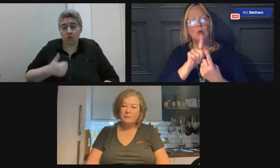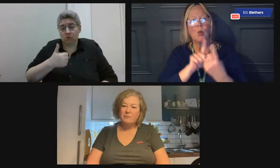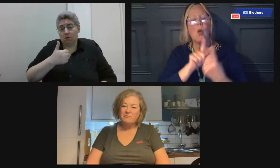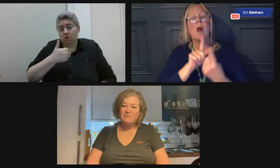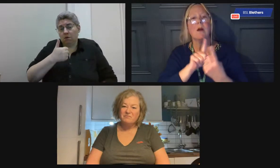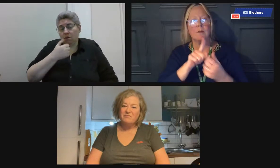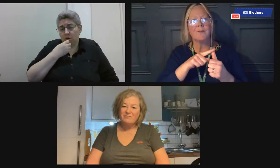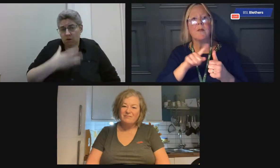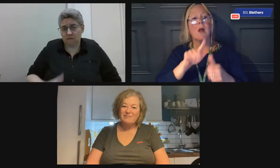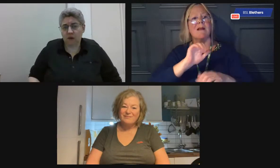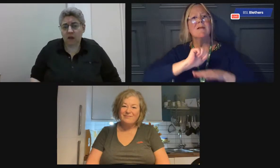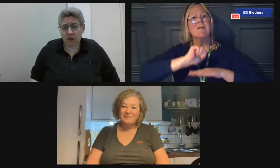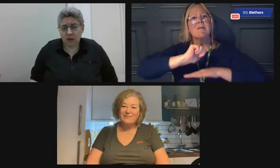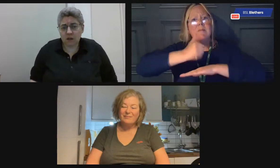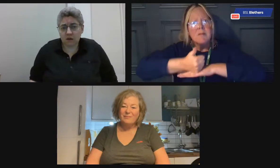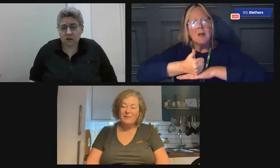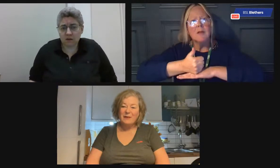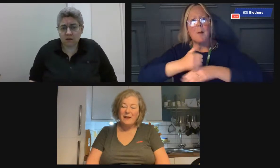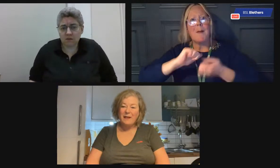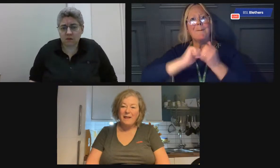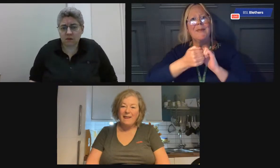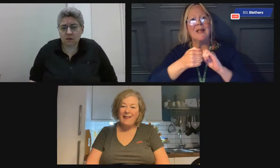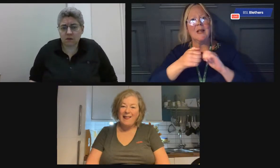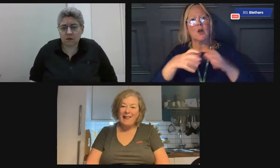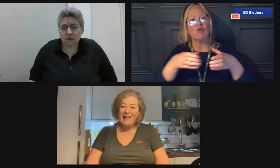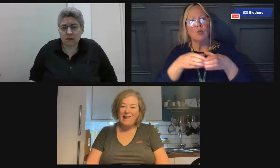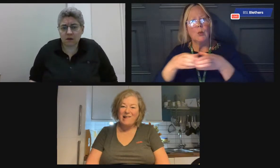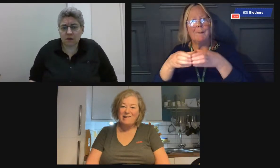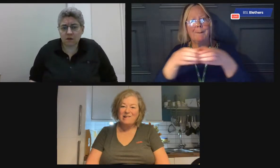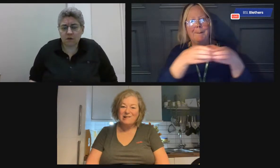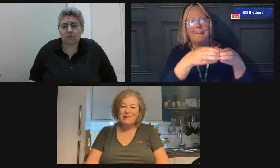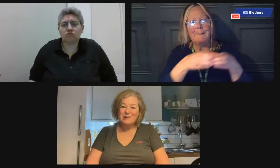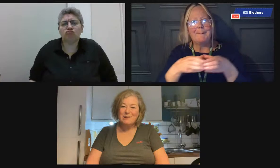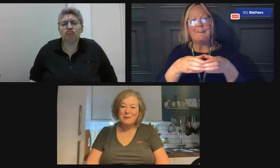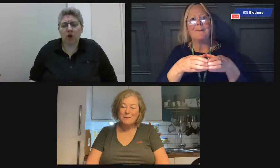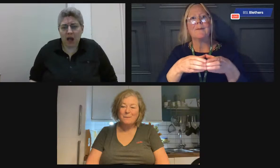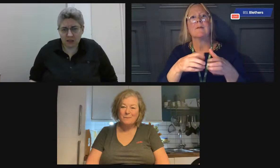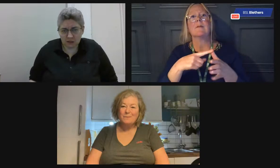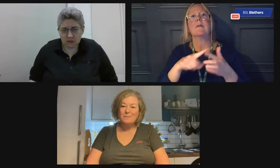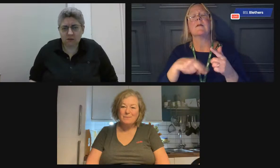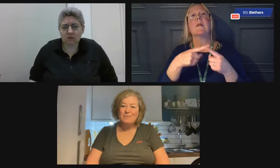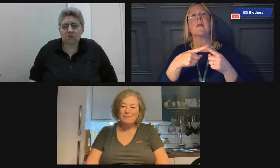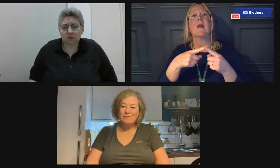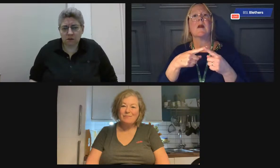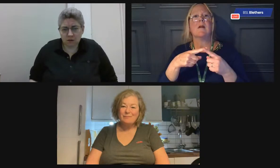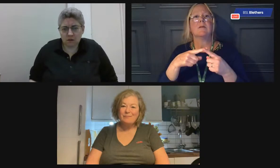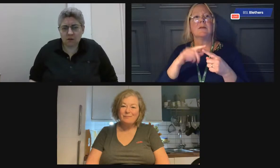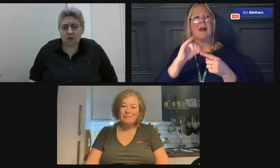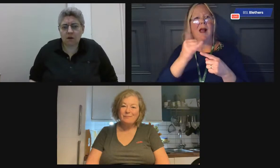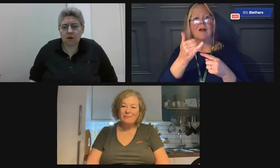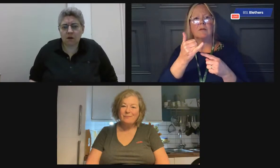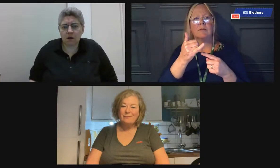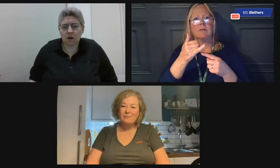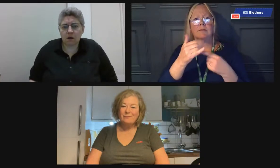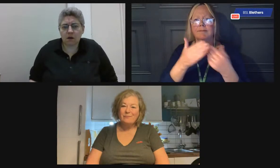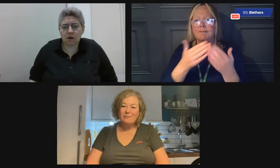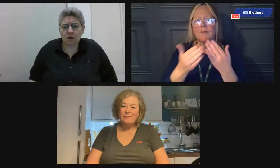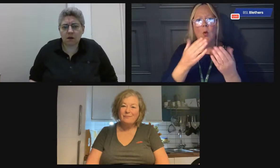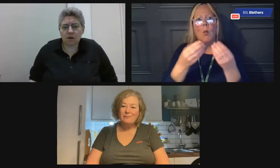providing the emotional Ah, support on a one-to-one basis, setting up peer groups,